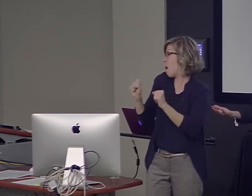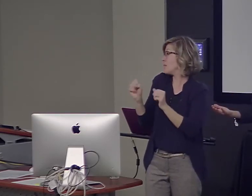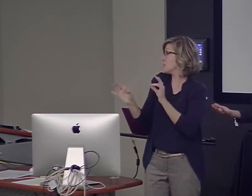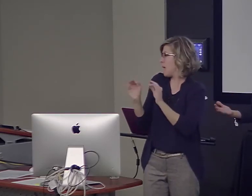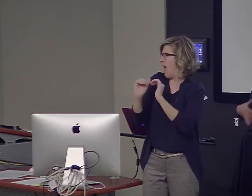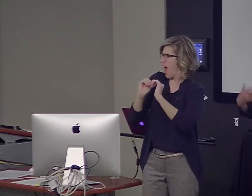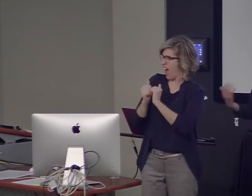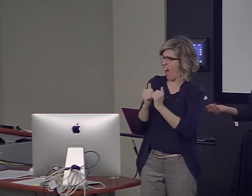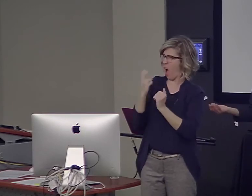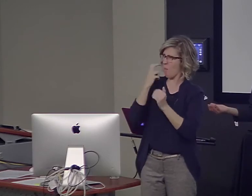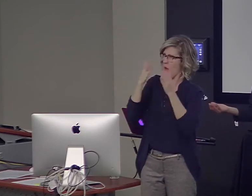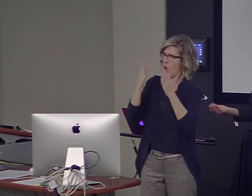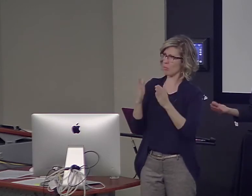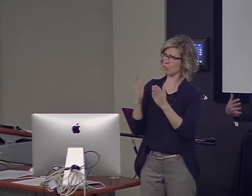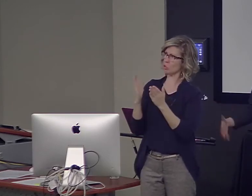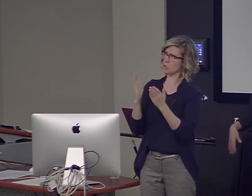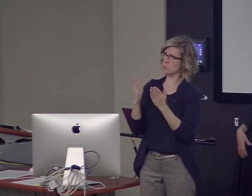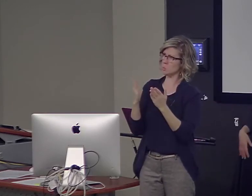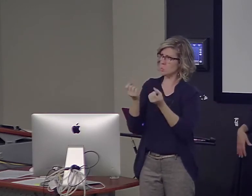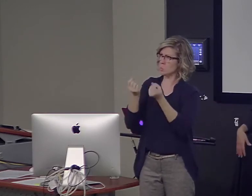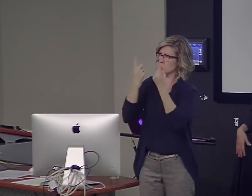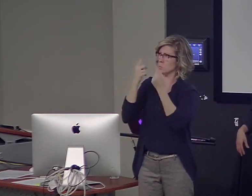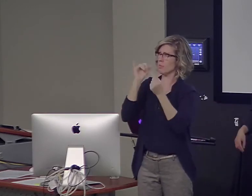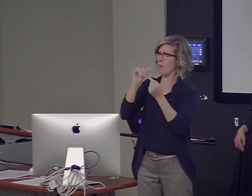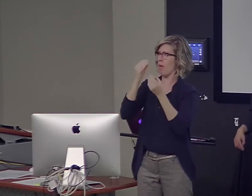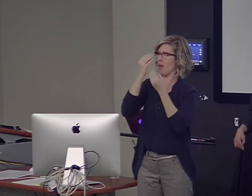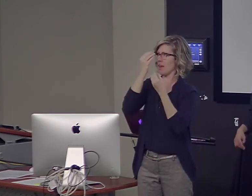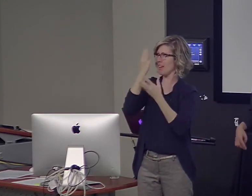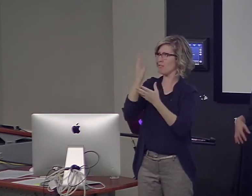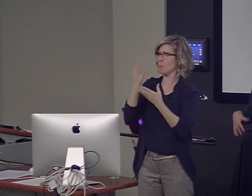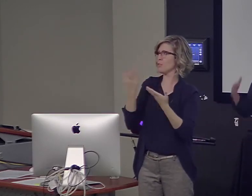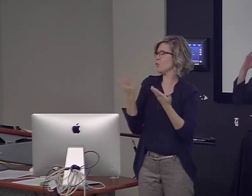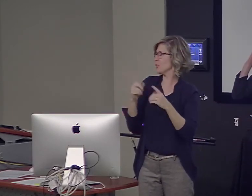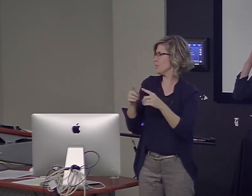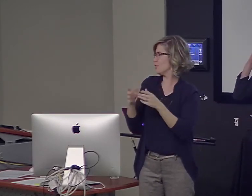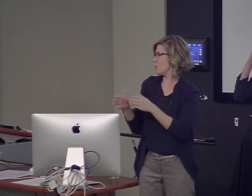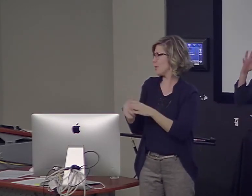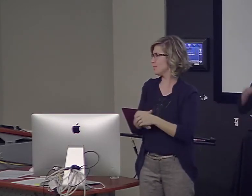a blind person arrives at this information.